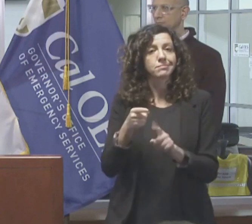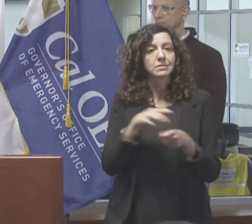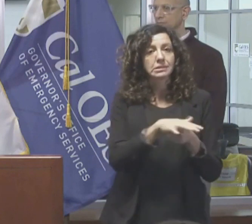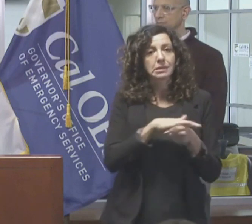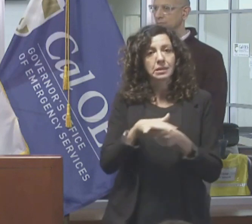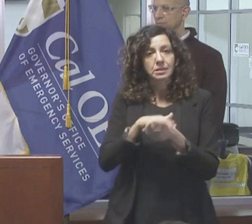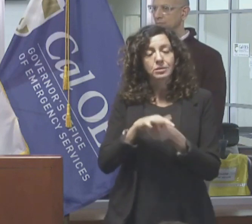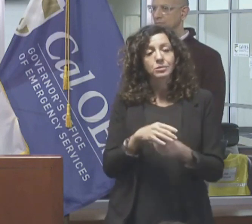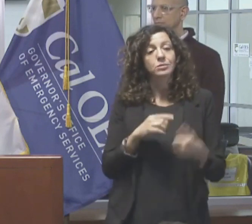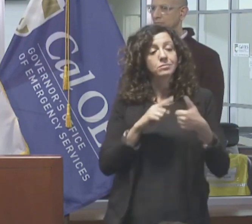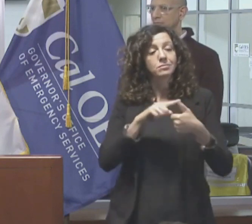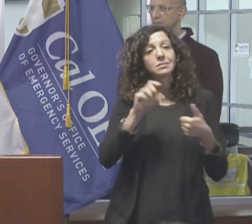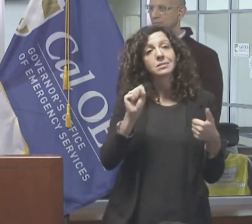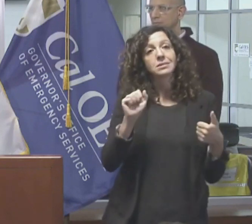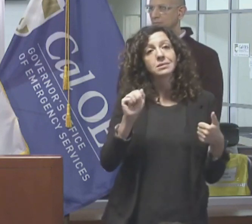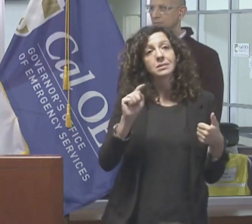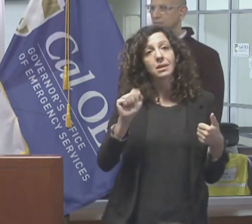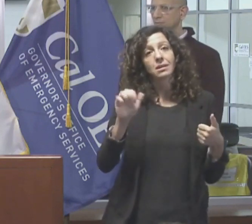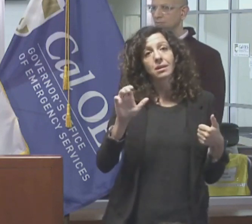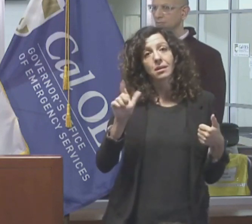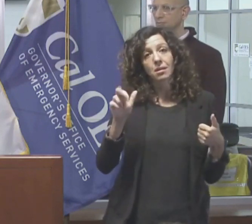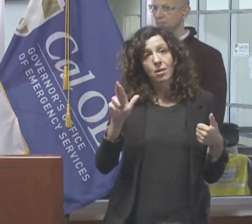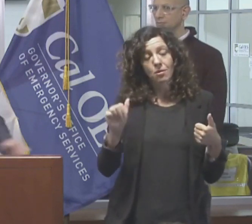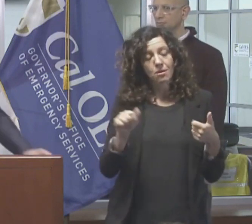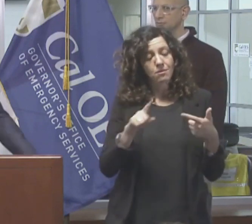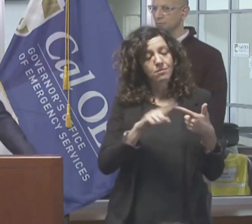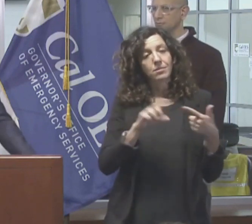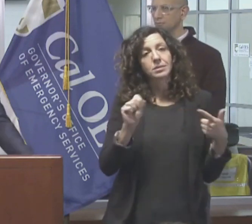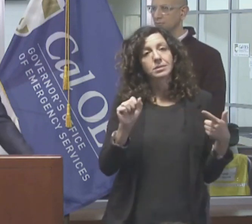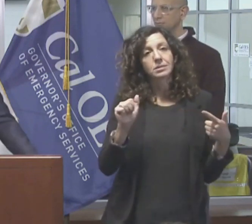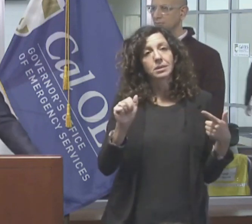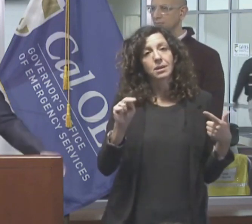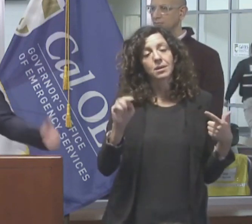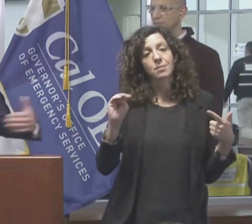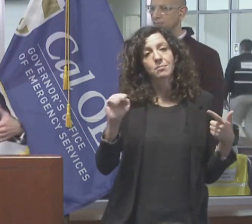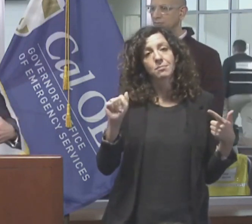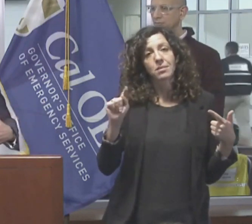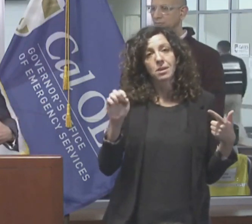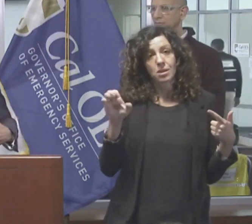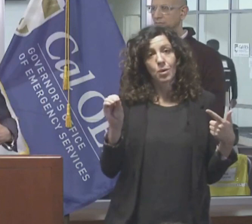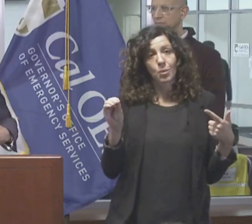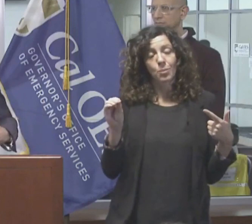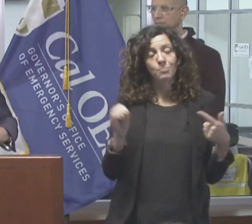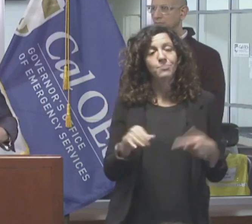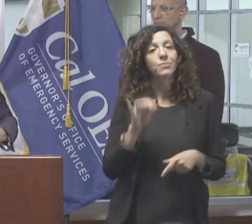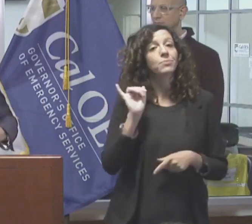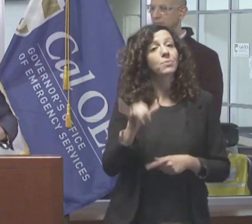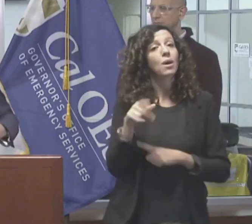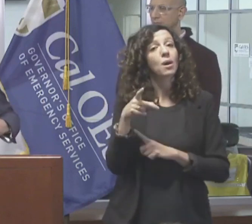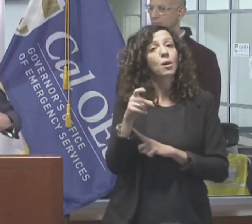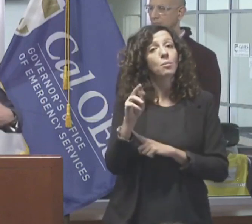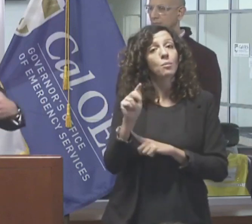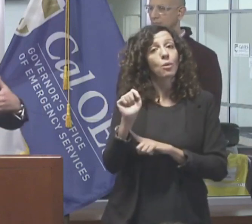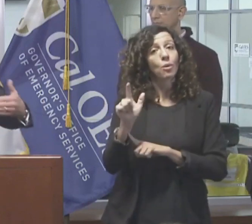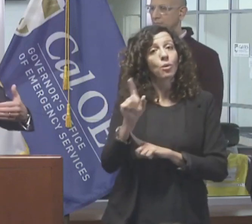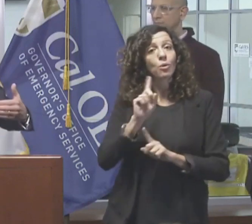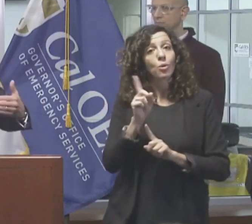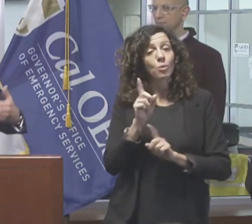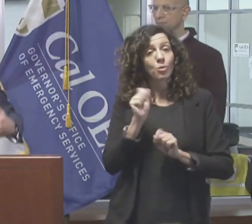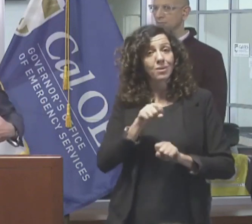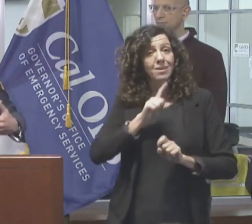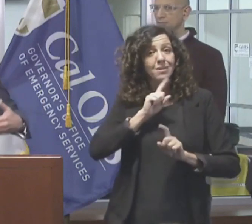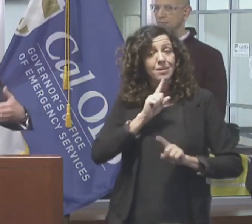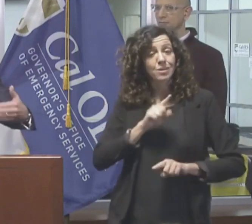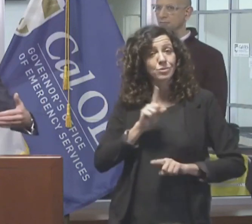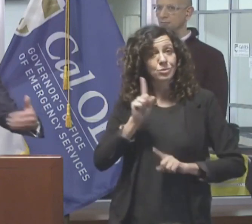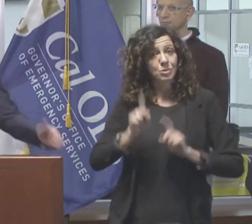one in Santa Clara County, one in San Mateo County. That portal, that page that